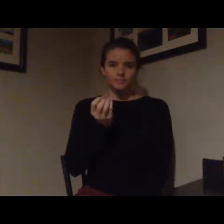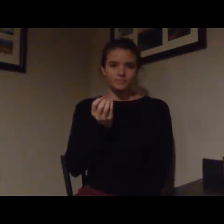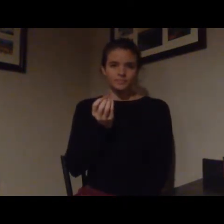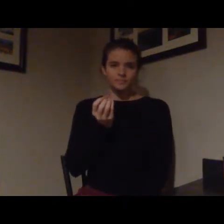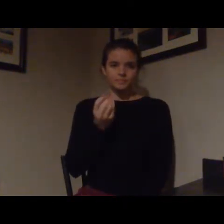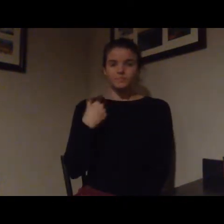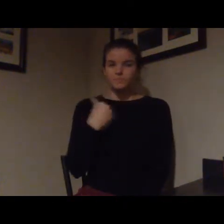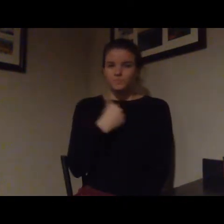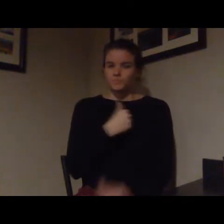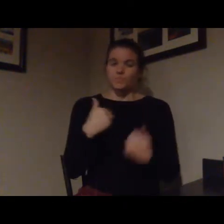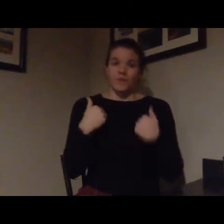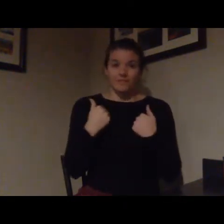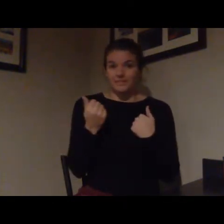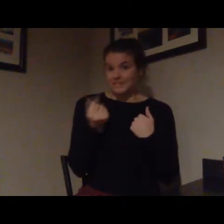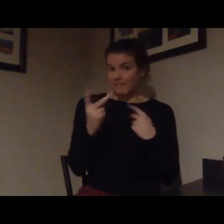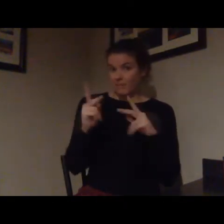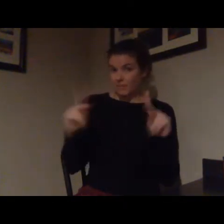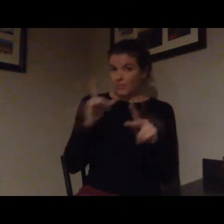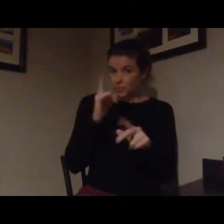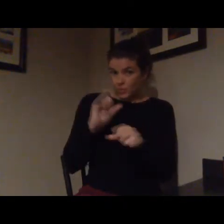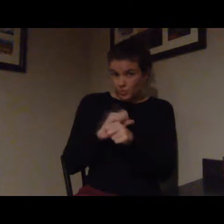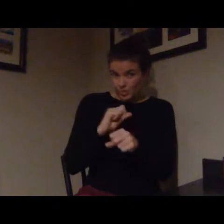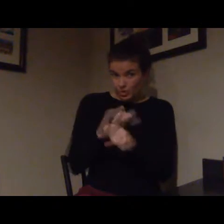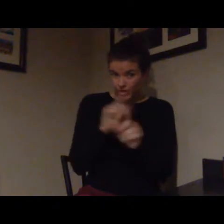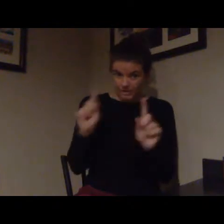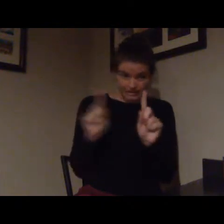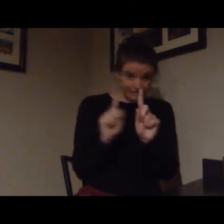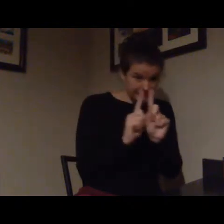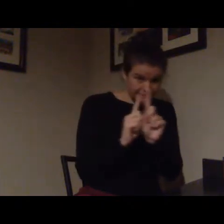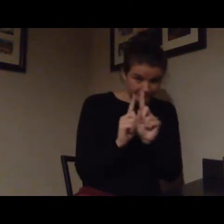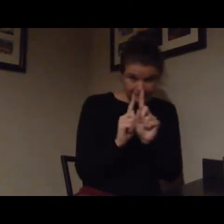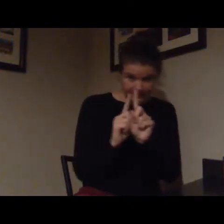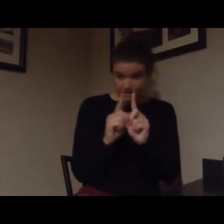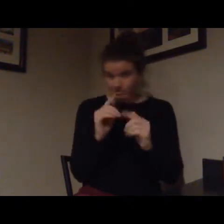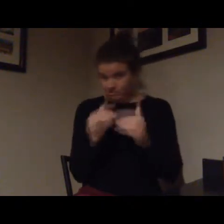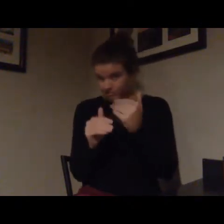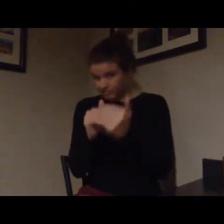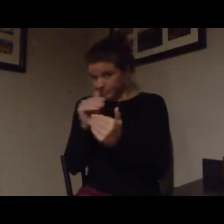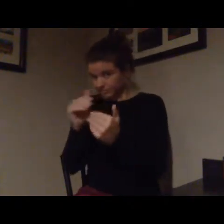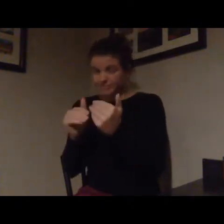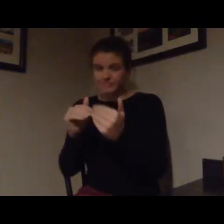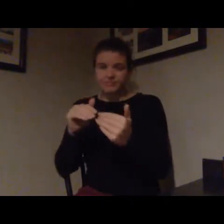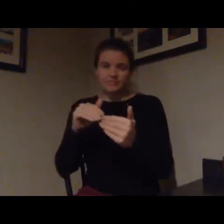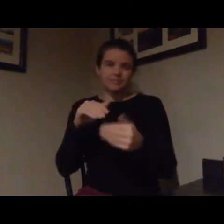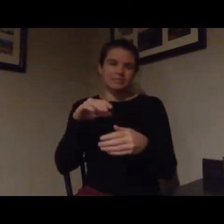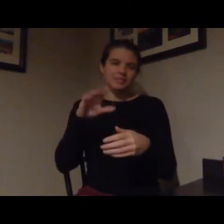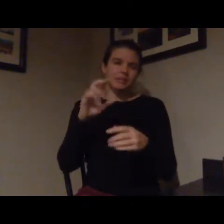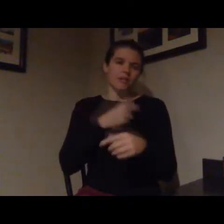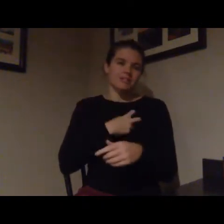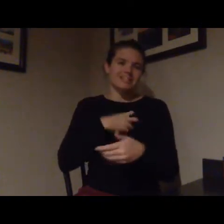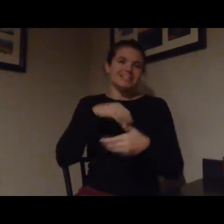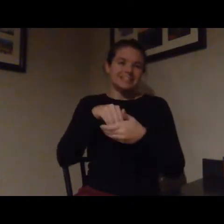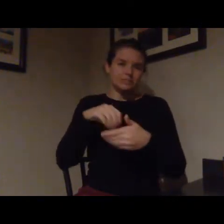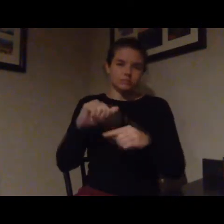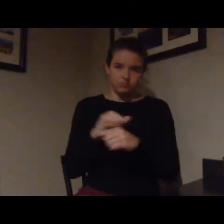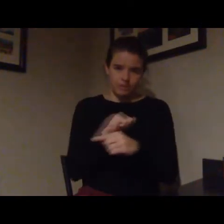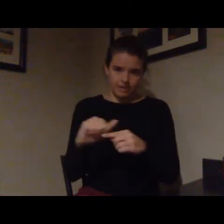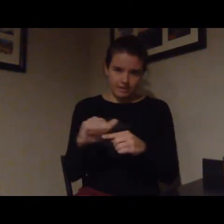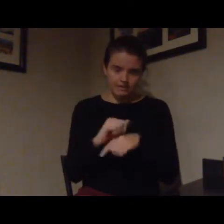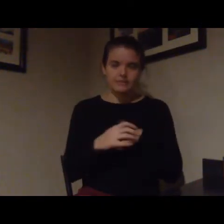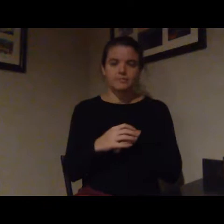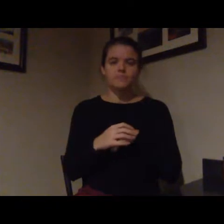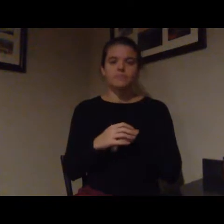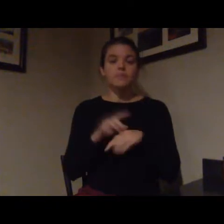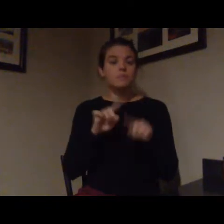We have a number of people who are working on becoming consultants. They're consultants in training. But